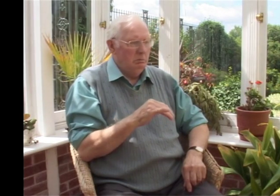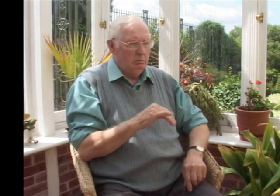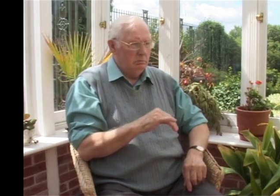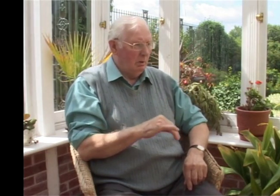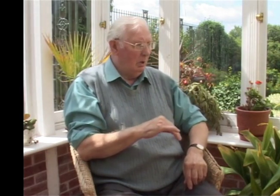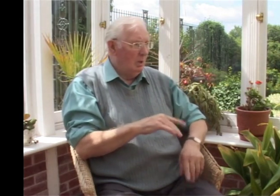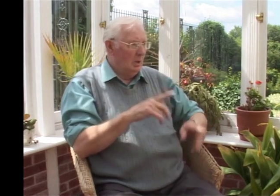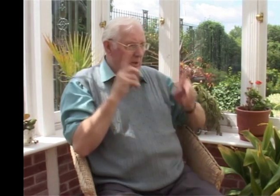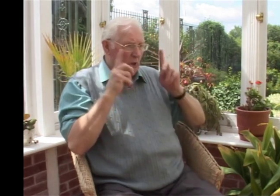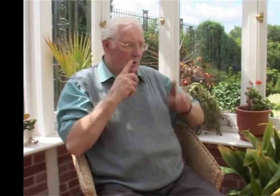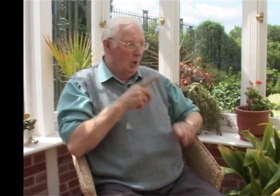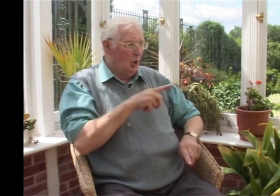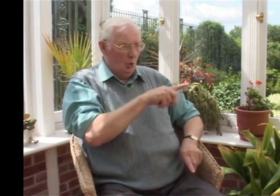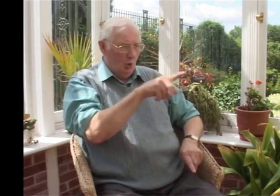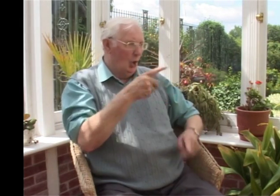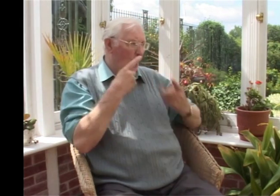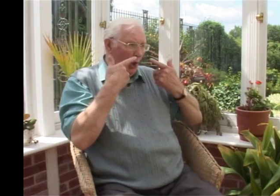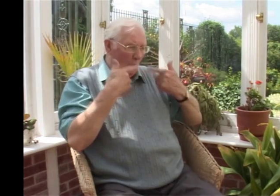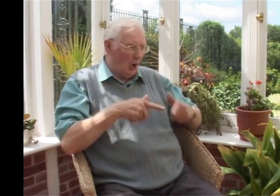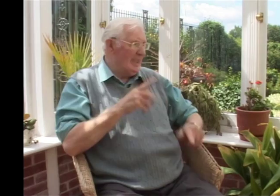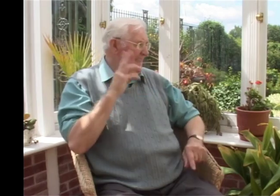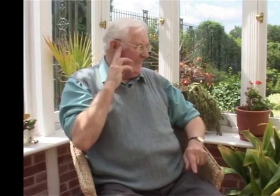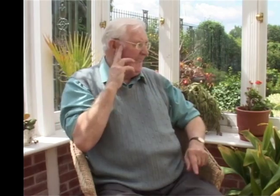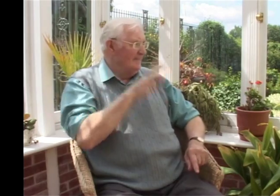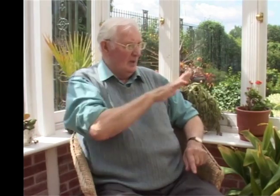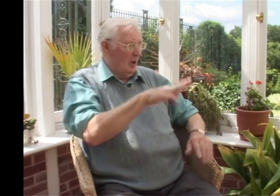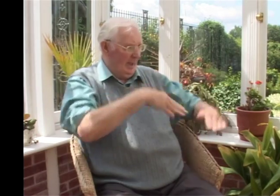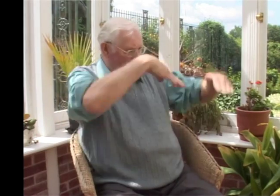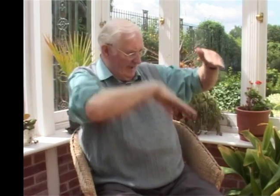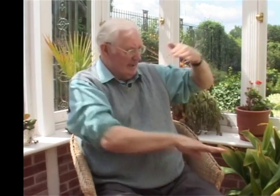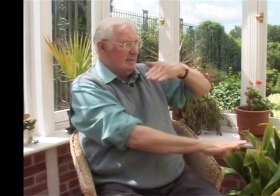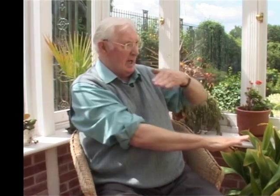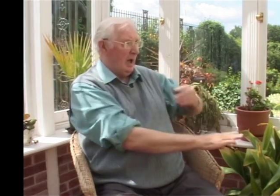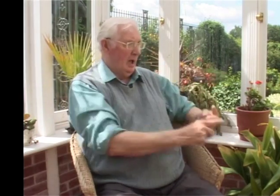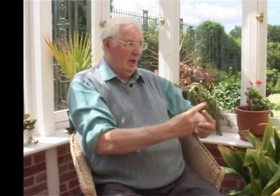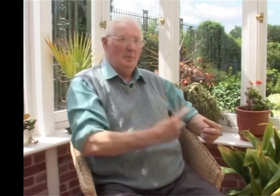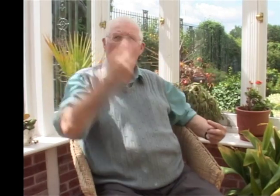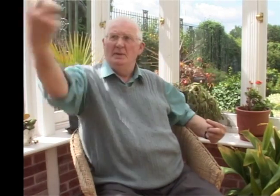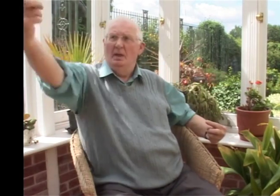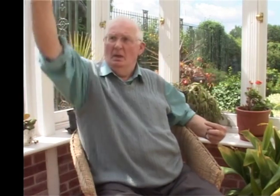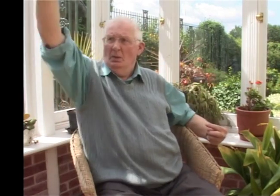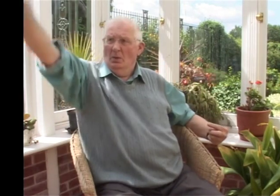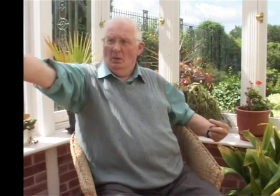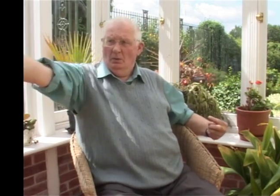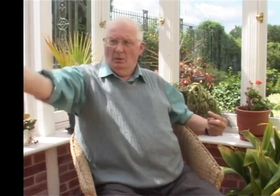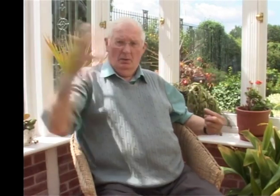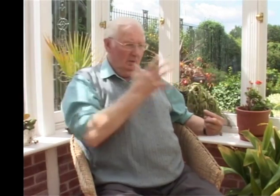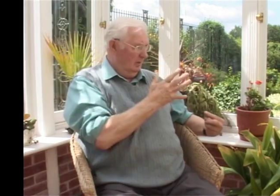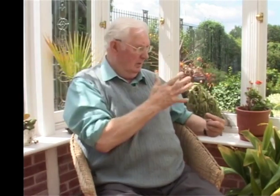teacher said, you deaf children are very lucky you was underneath in the cellar, because the bomb blast come from the side, and if you was in